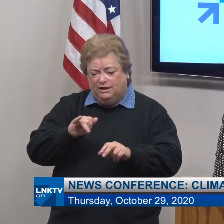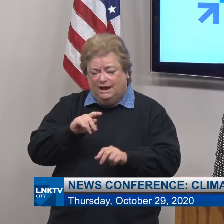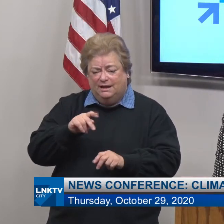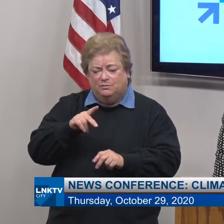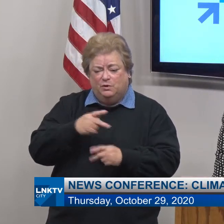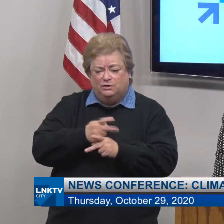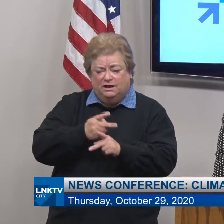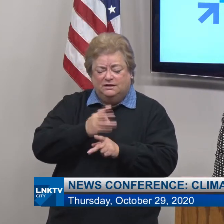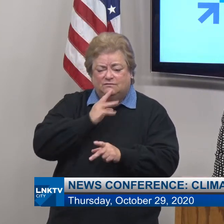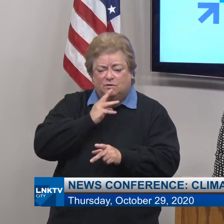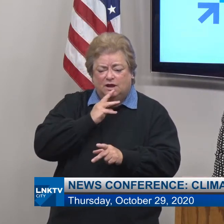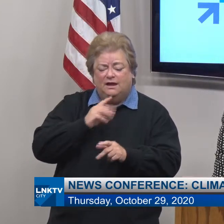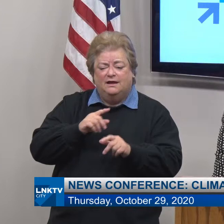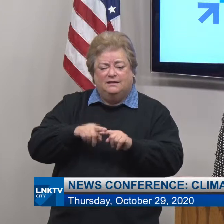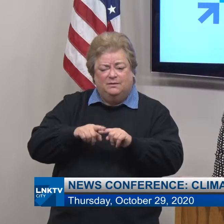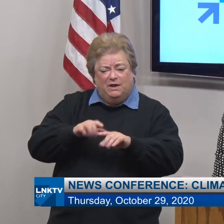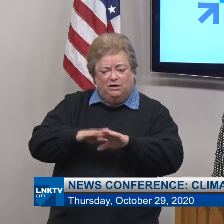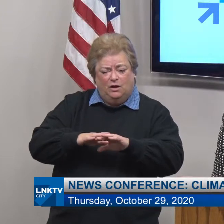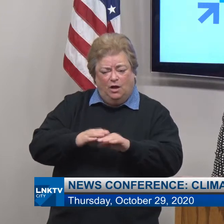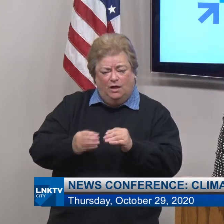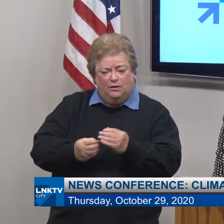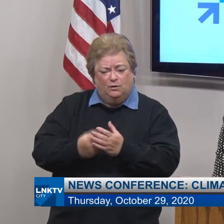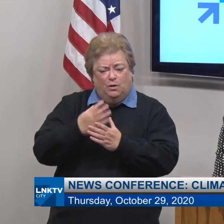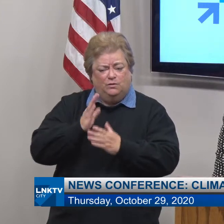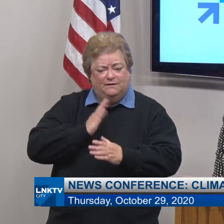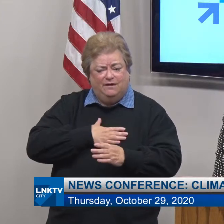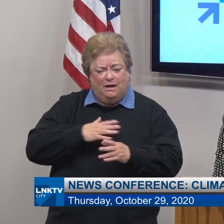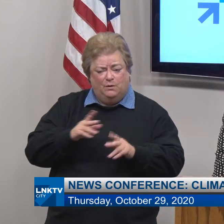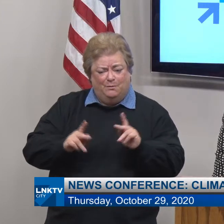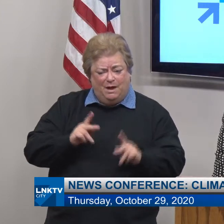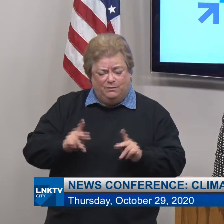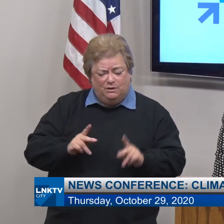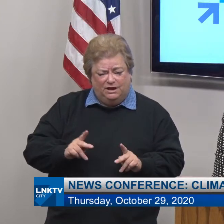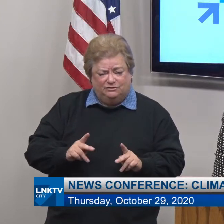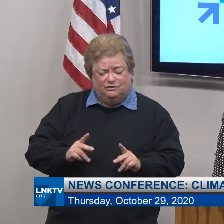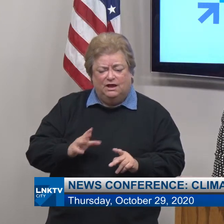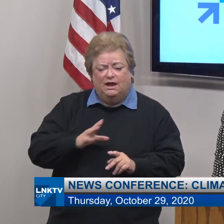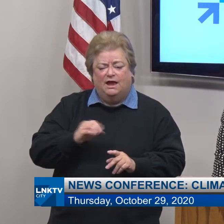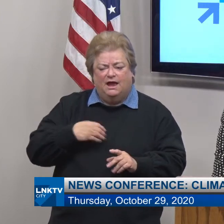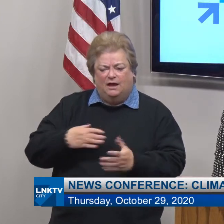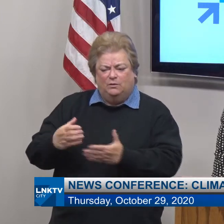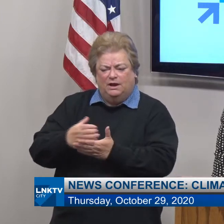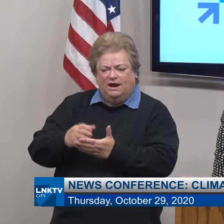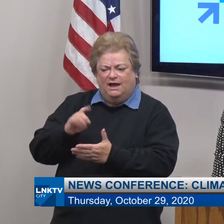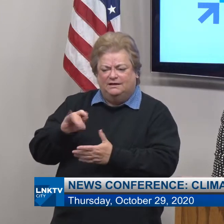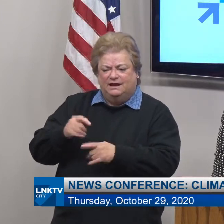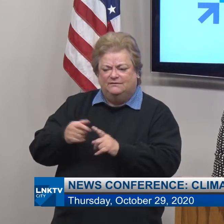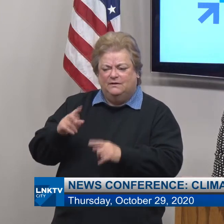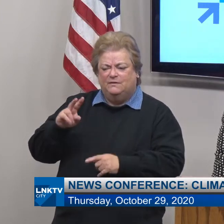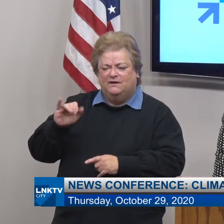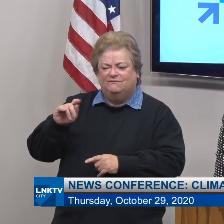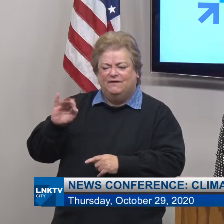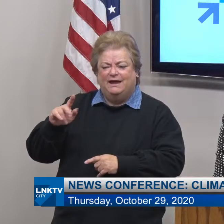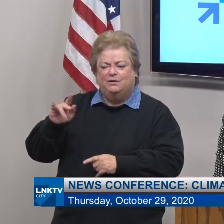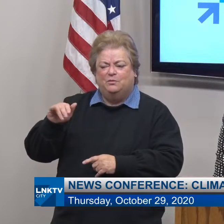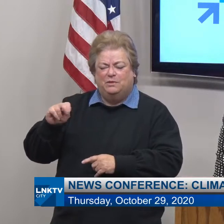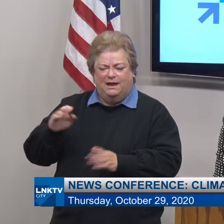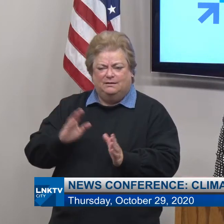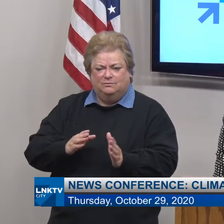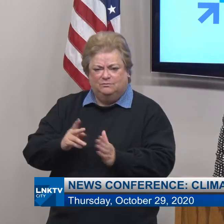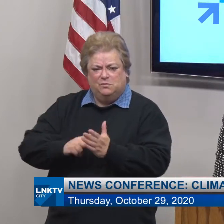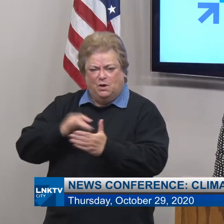based on climate and population growth projections. And we accessed data about our community from the Lincoln Vital Signs Project and other